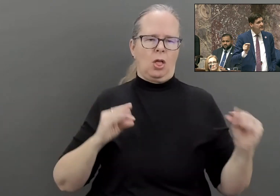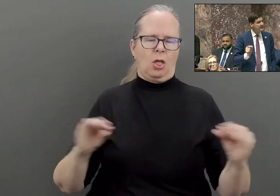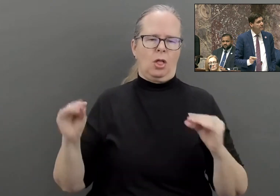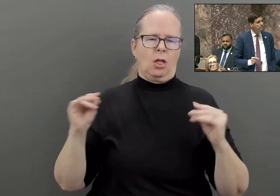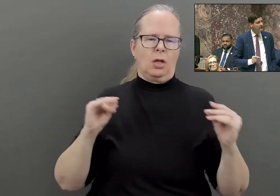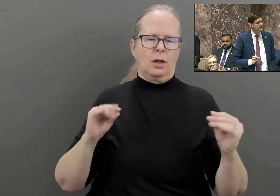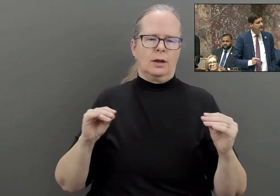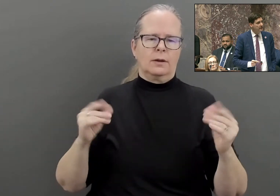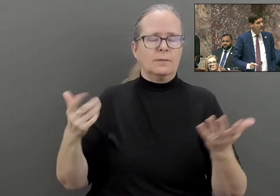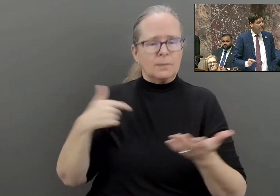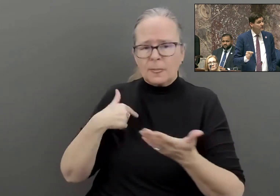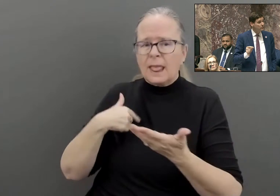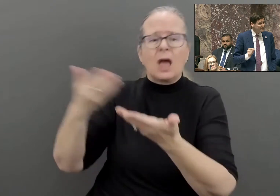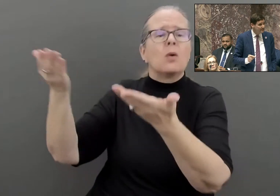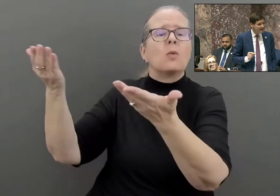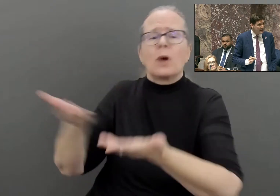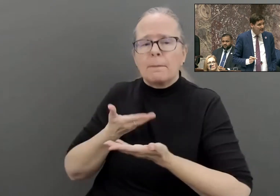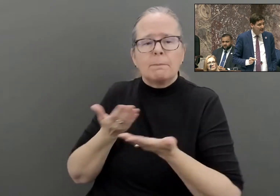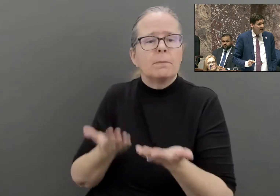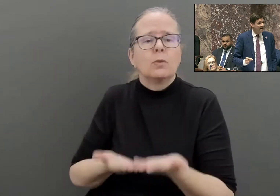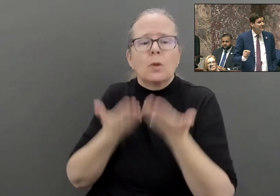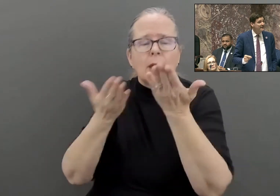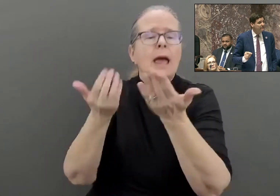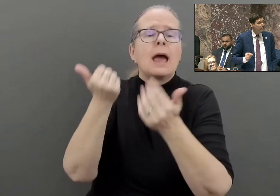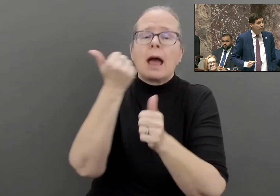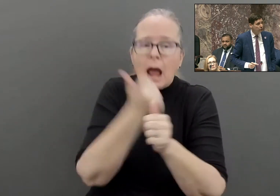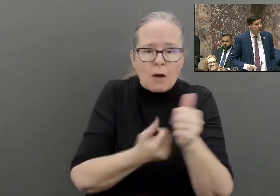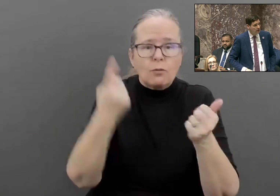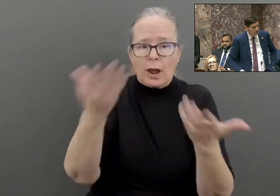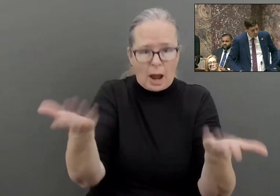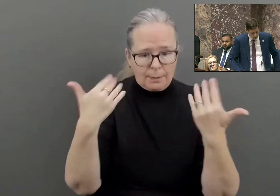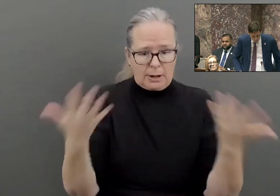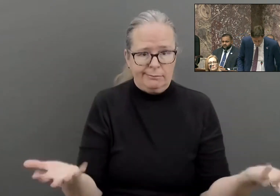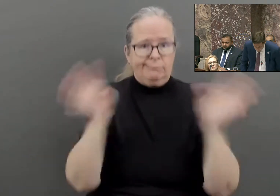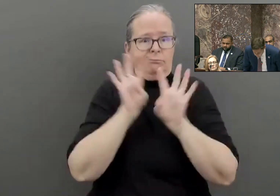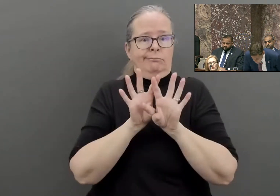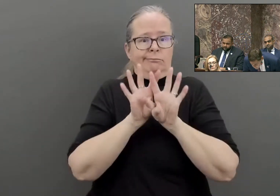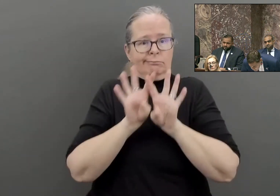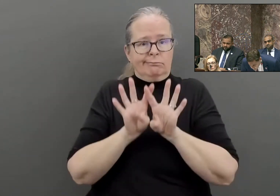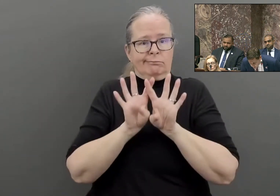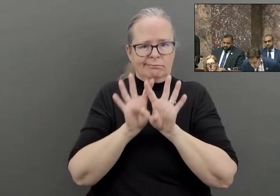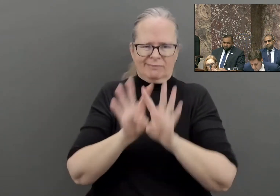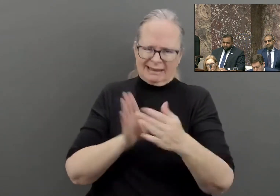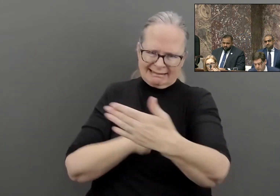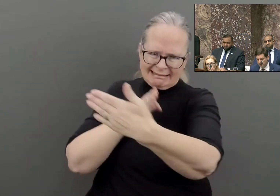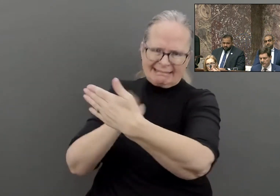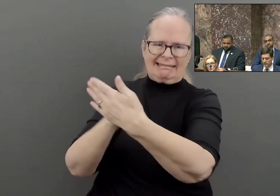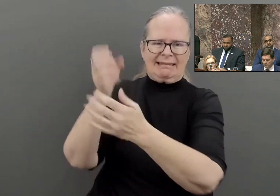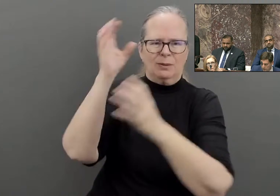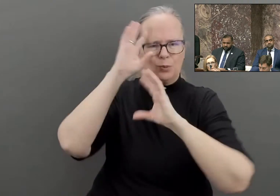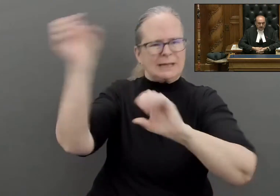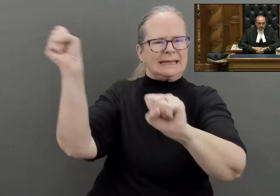to condemn the President, because we did that and they didn't vote for it, Honourable Speaker.